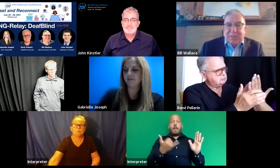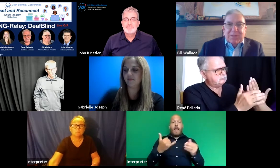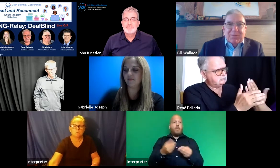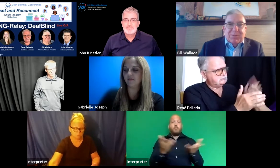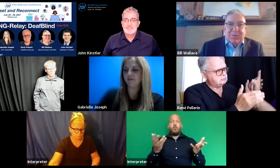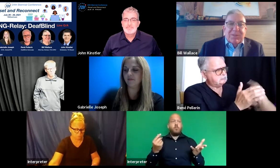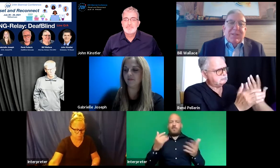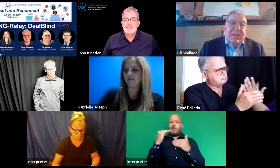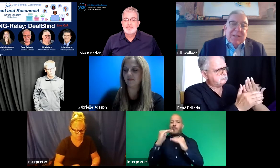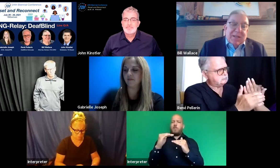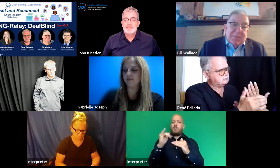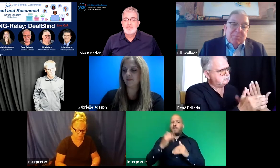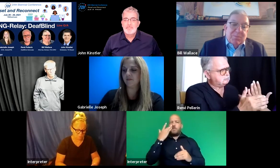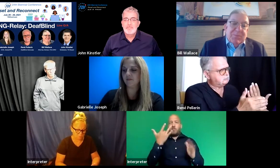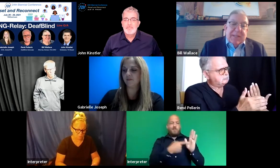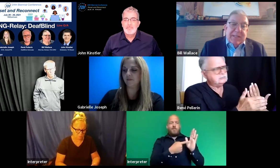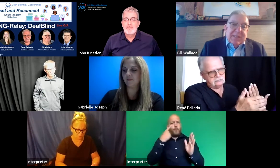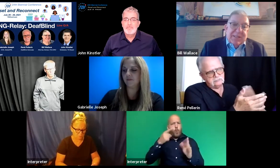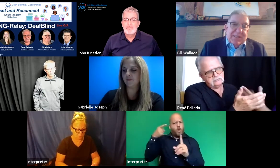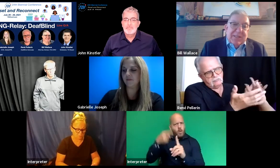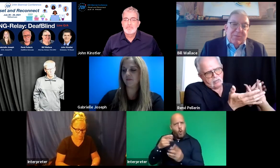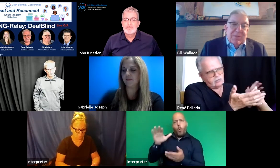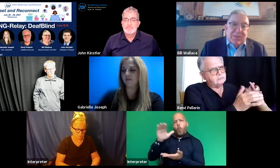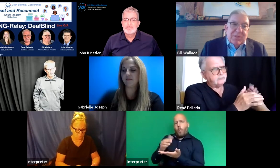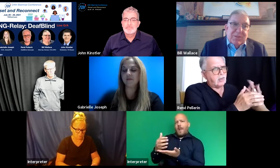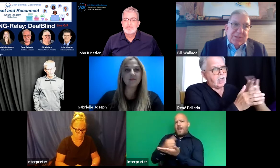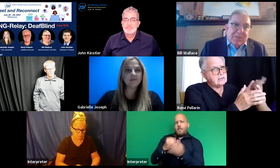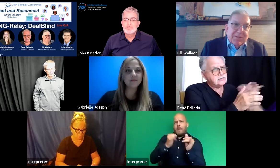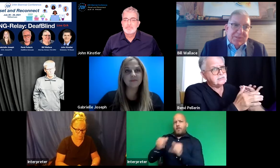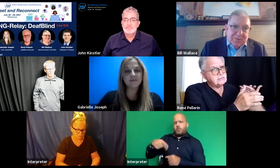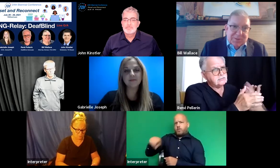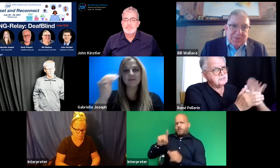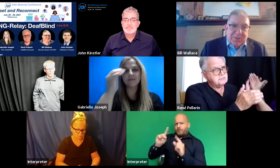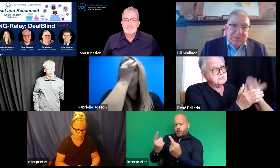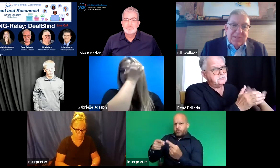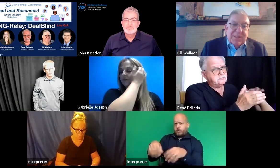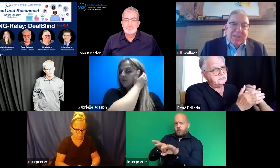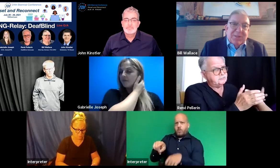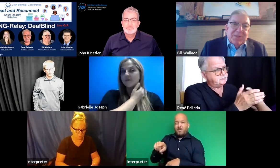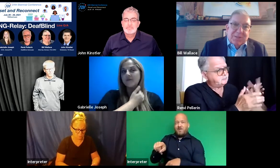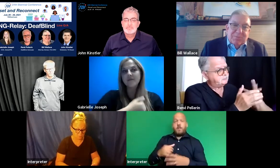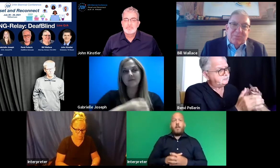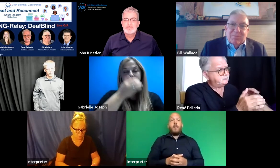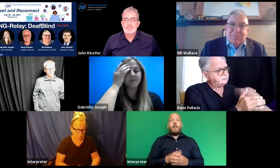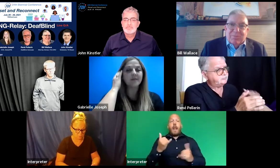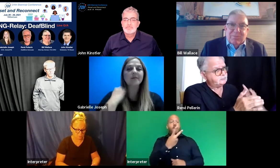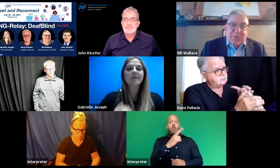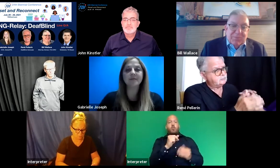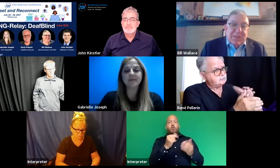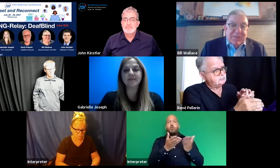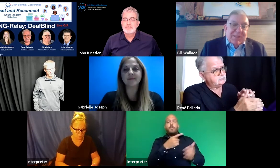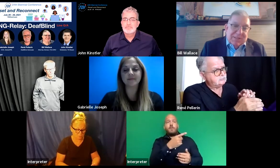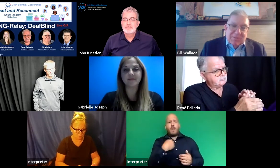low income individuals. And the TRS services, I know that some